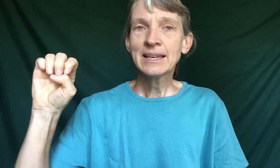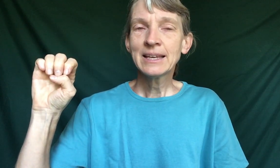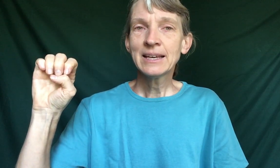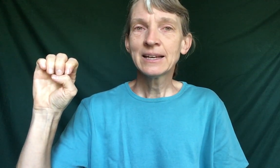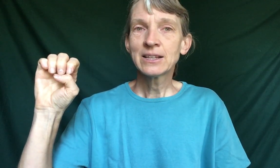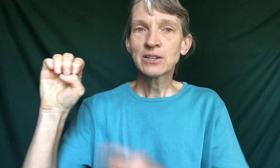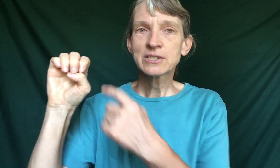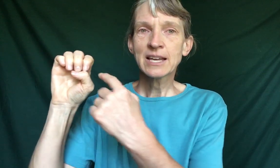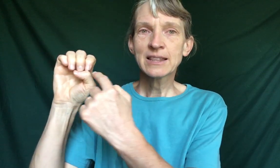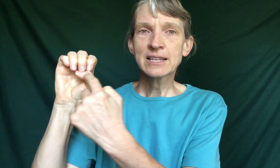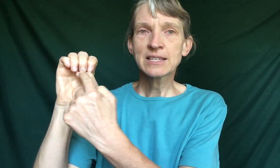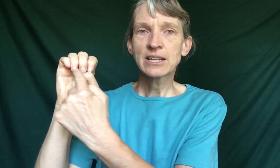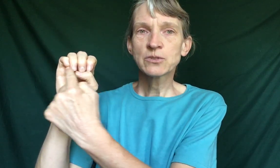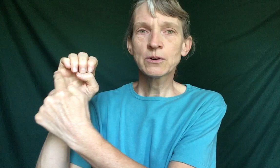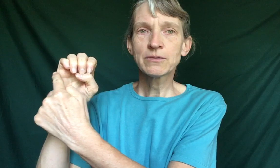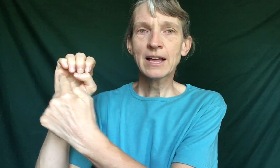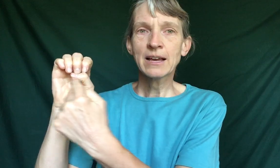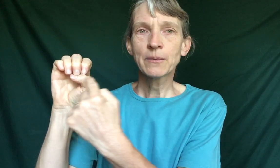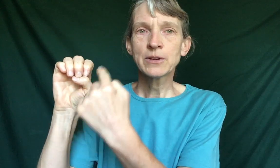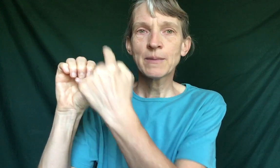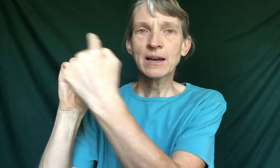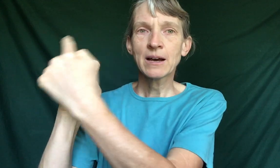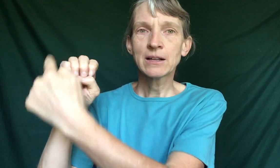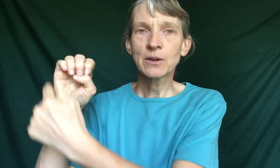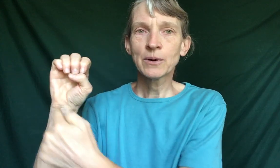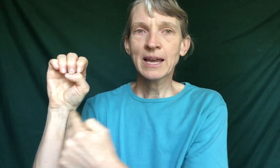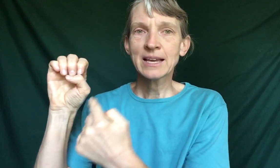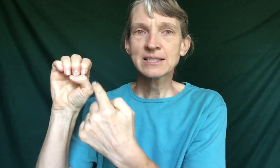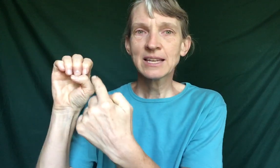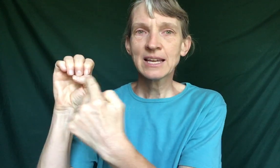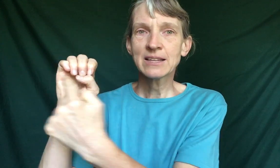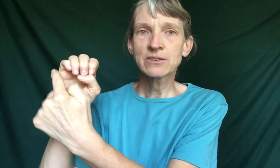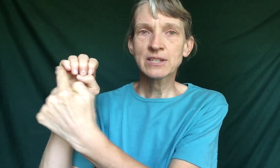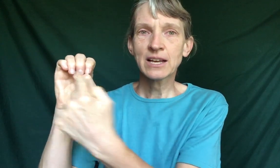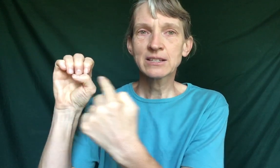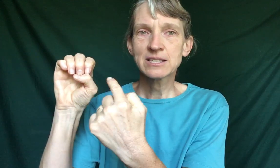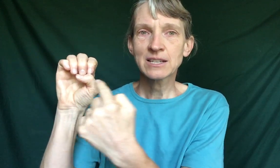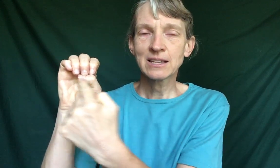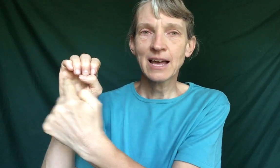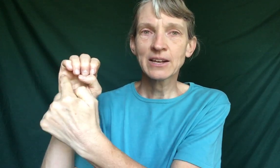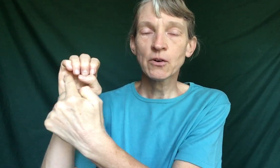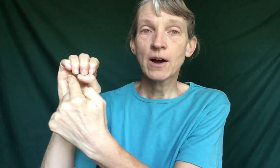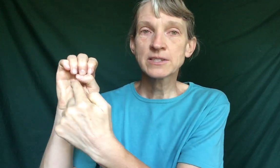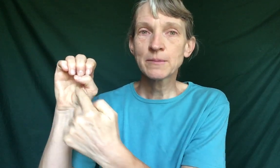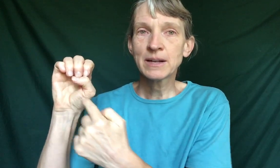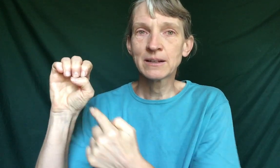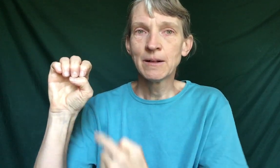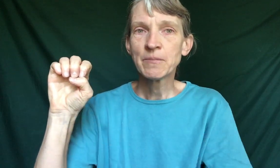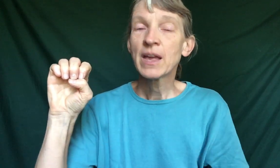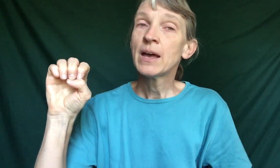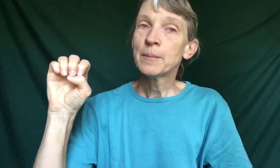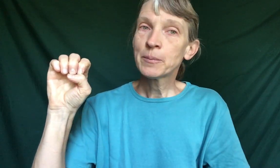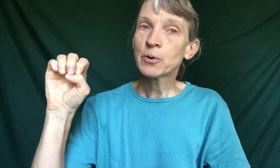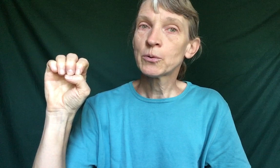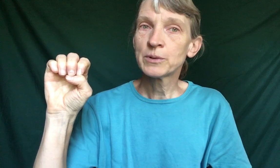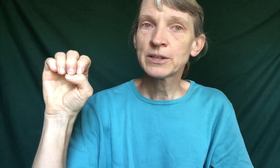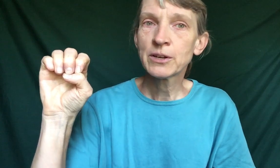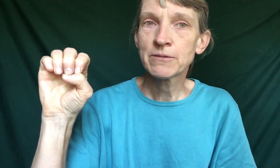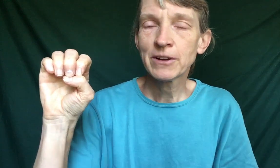E looks like this. It's sort of like when you make a lowercase e and there's like a line across the middle. People who are really good at